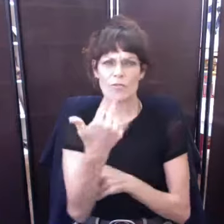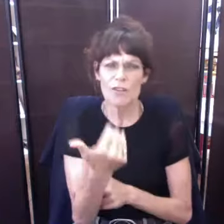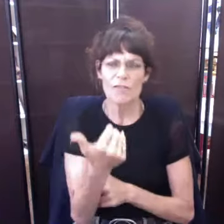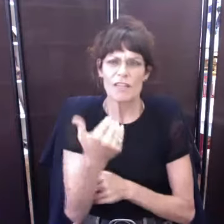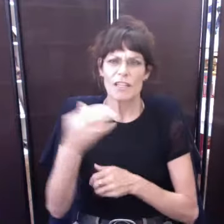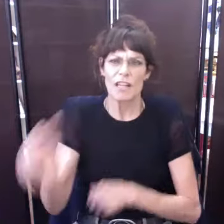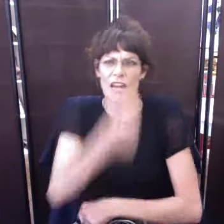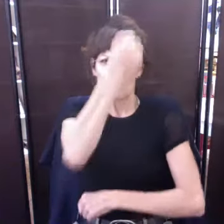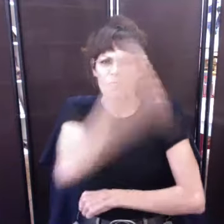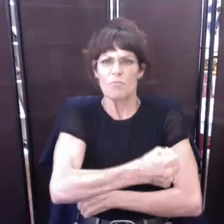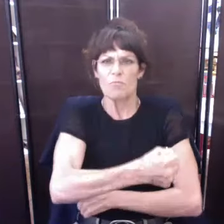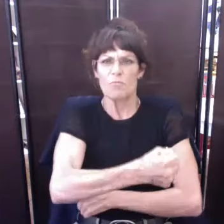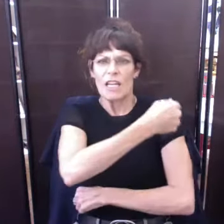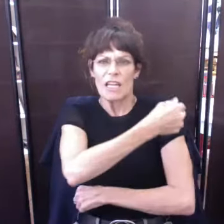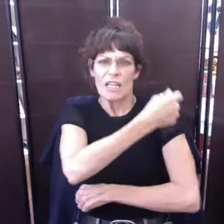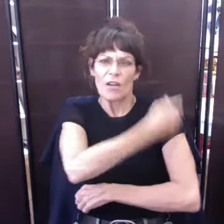and I was only going to give it 30 days.